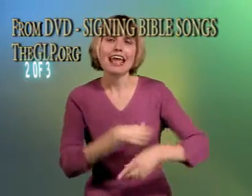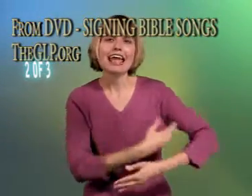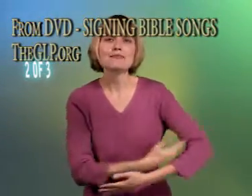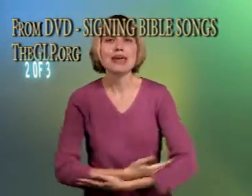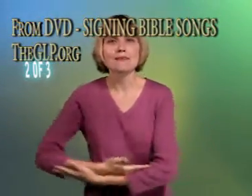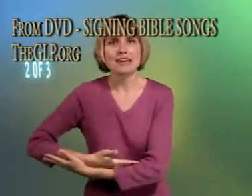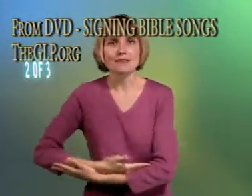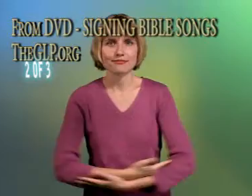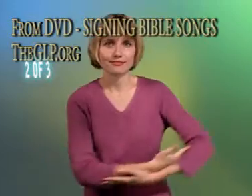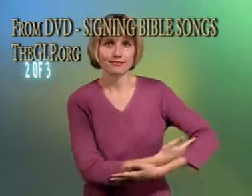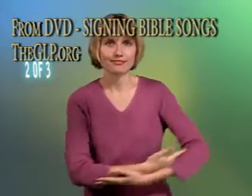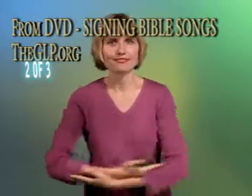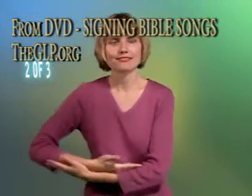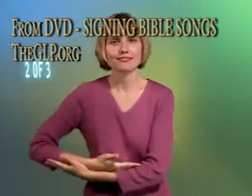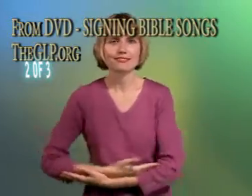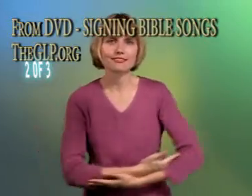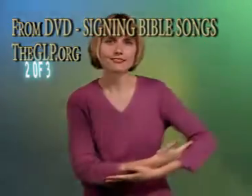and baby.